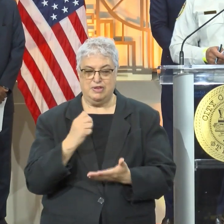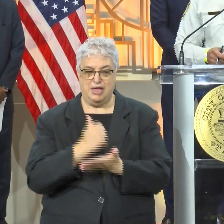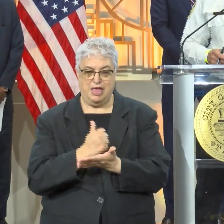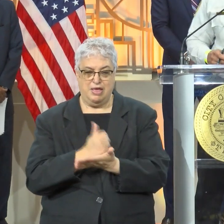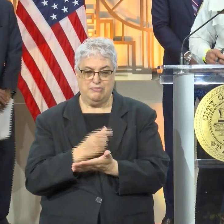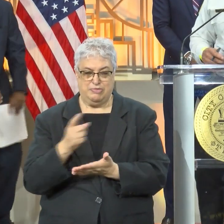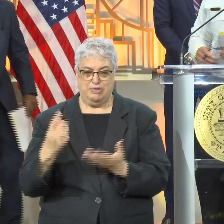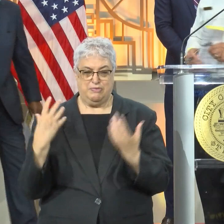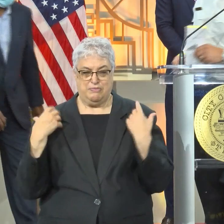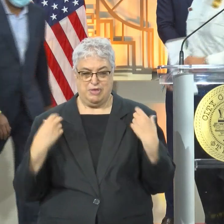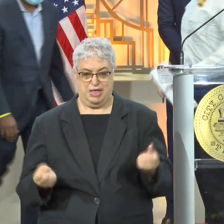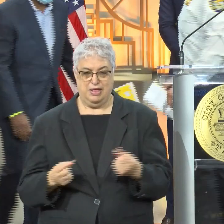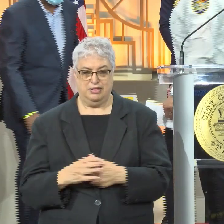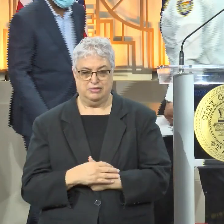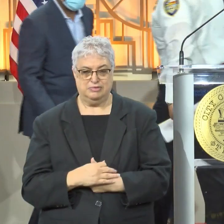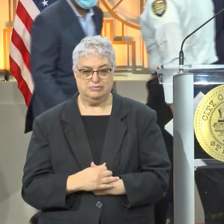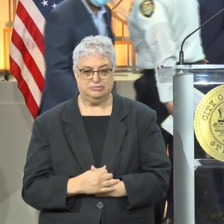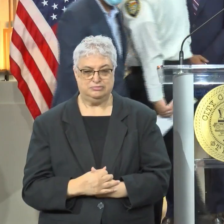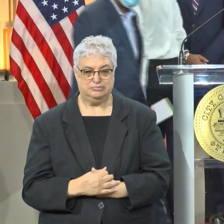hospitals. Thank you.